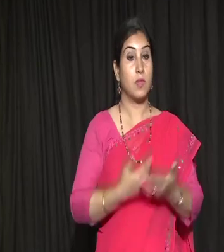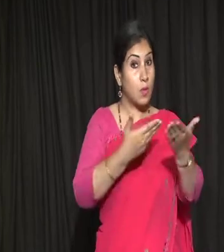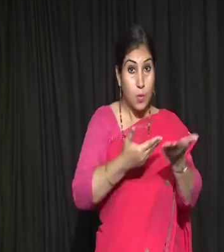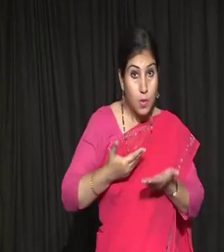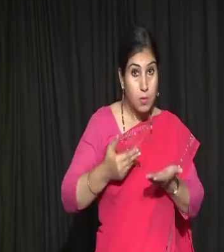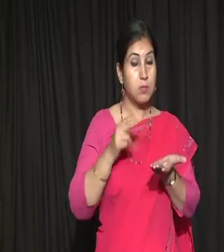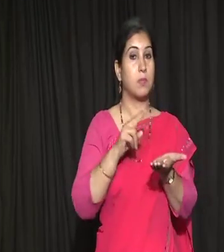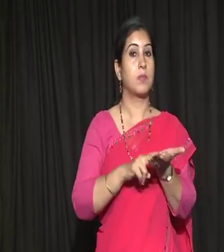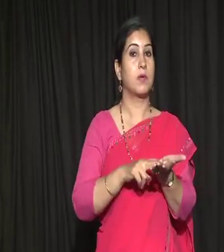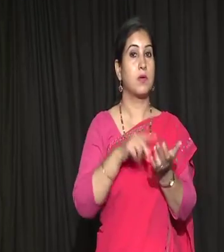Welcome to NIOS.